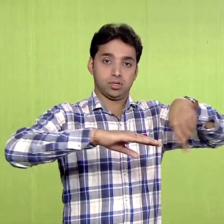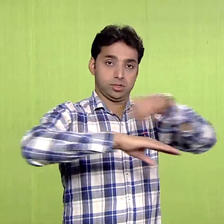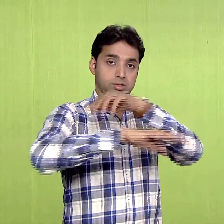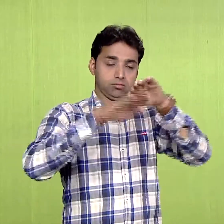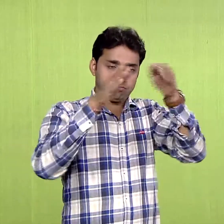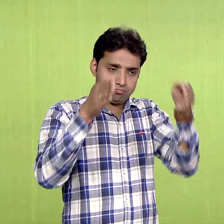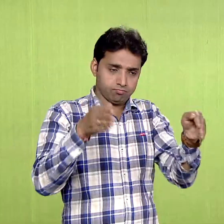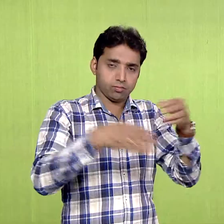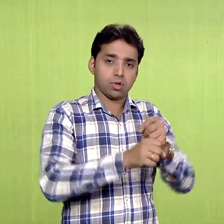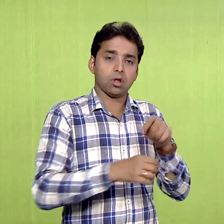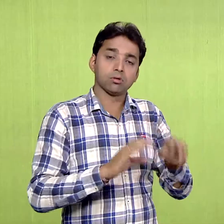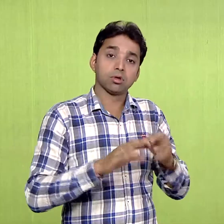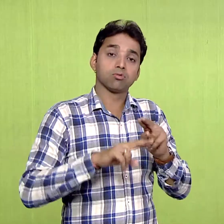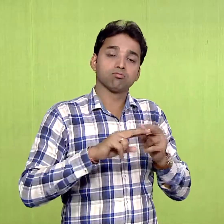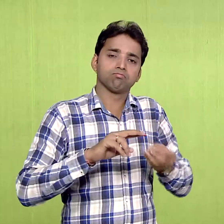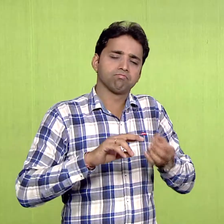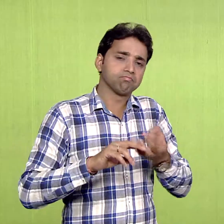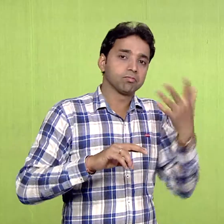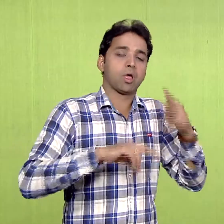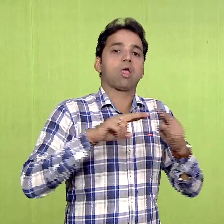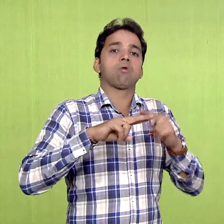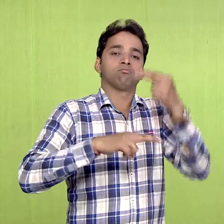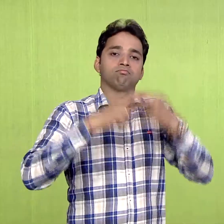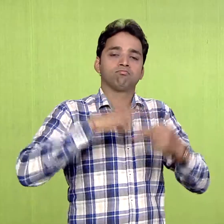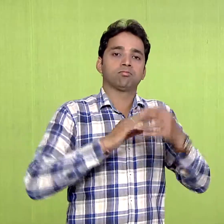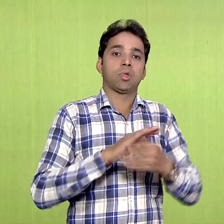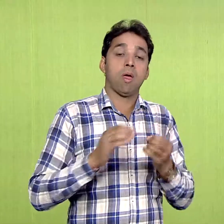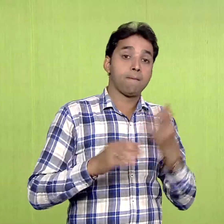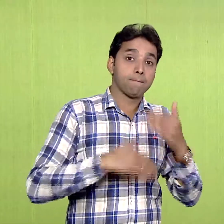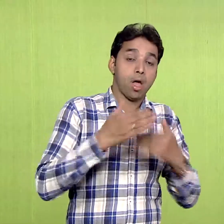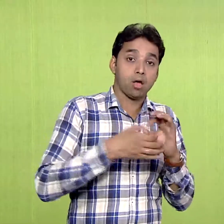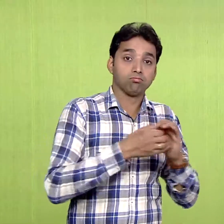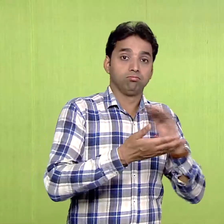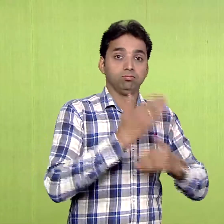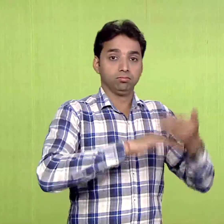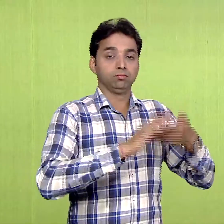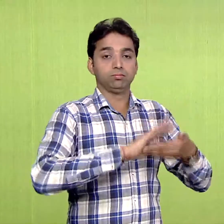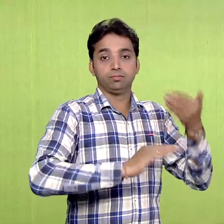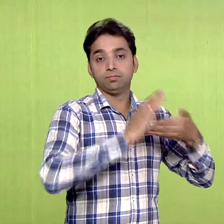feature and marks an important phase in the history of Indian